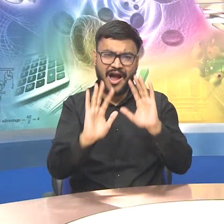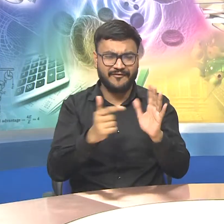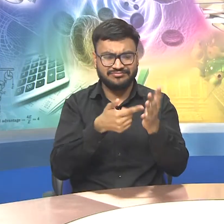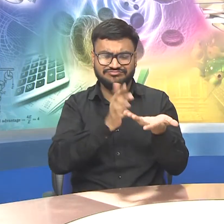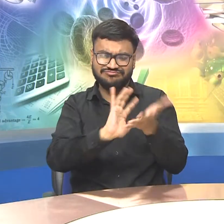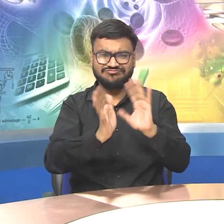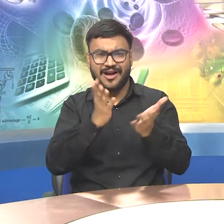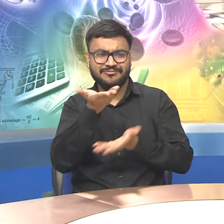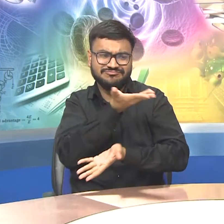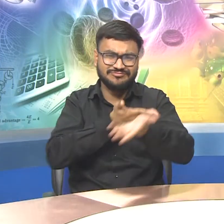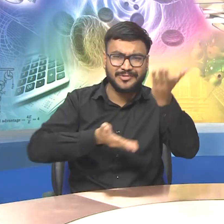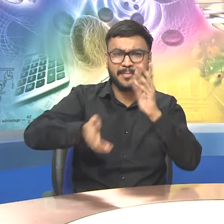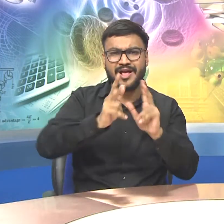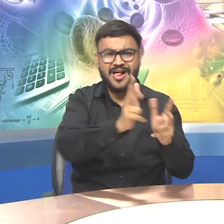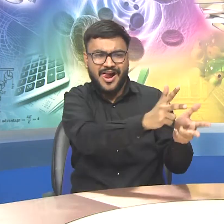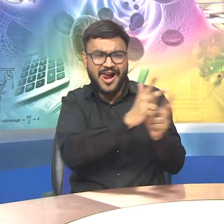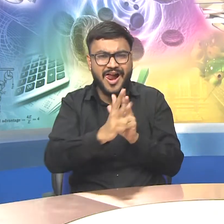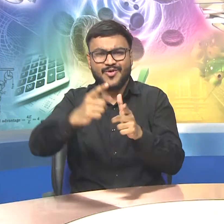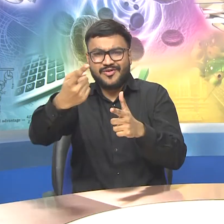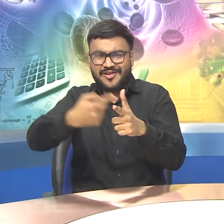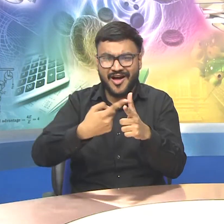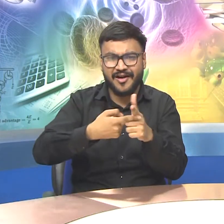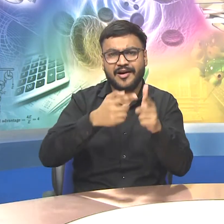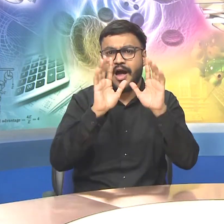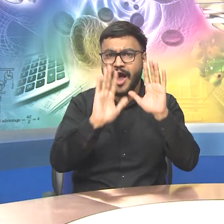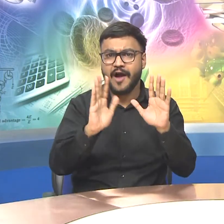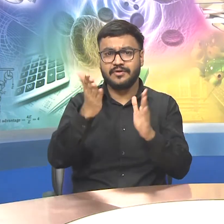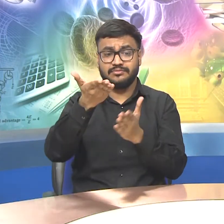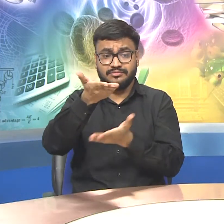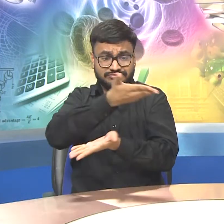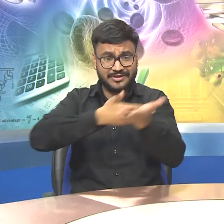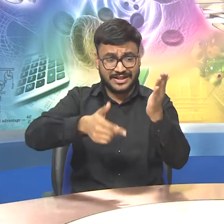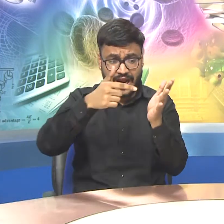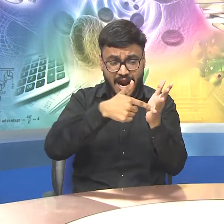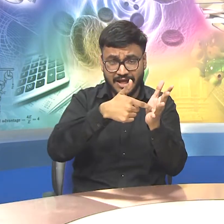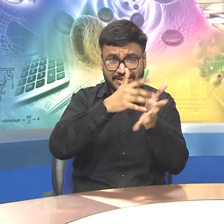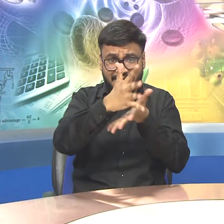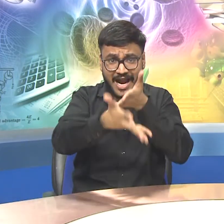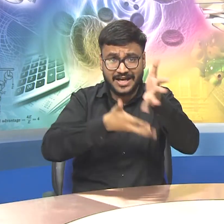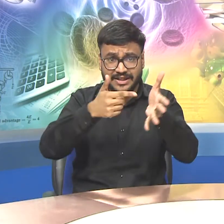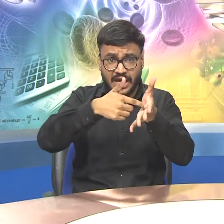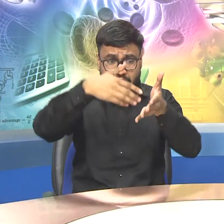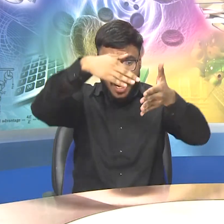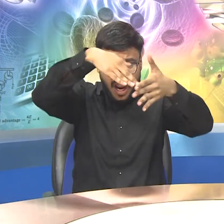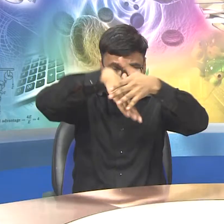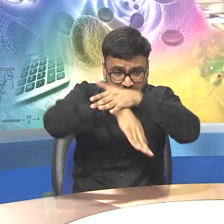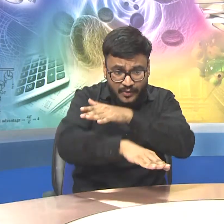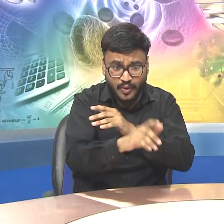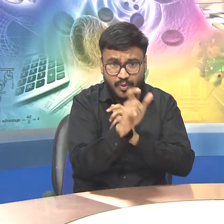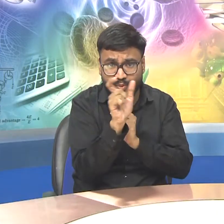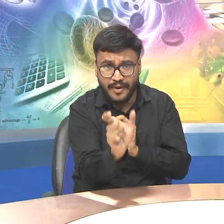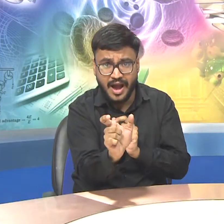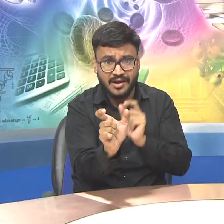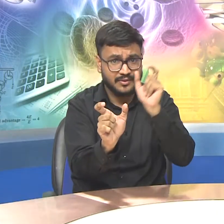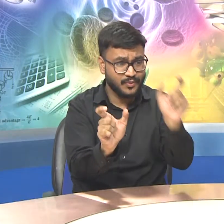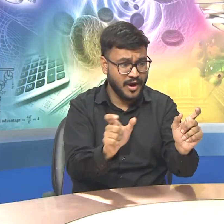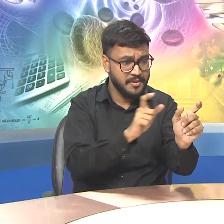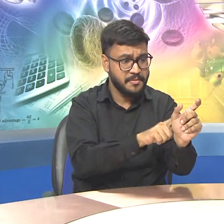First, sign can be combined in different ways to create new signs with